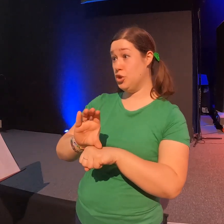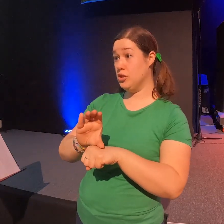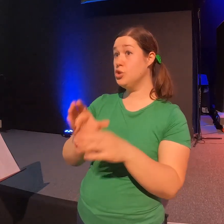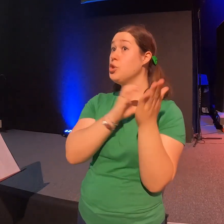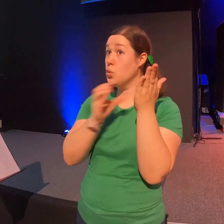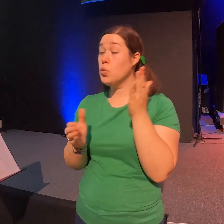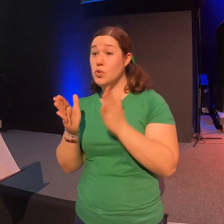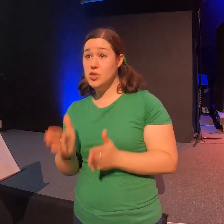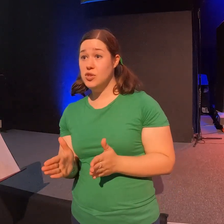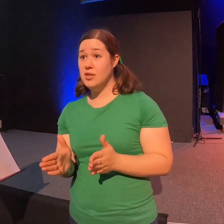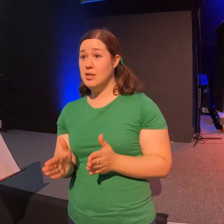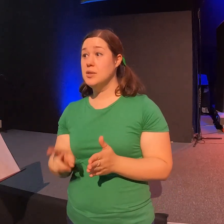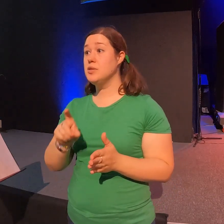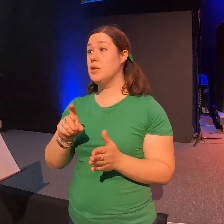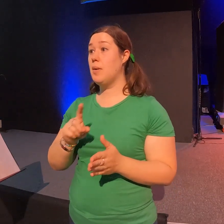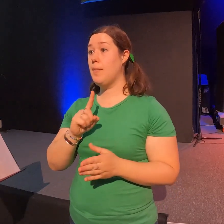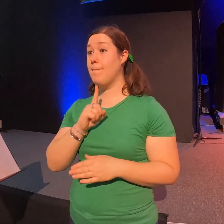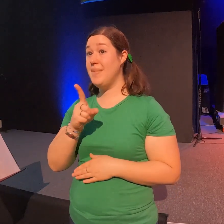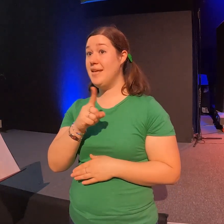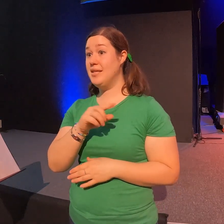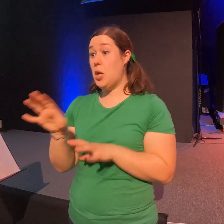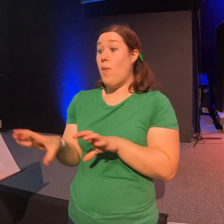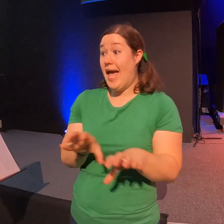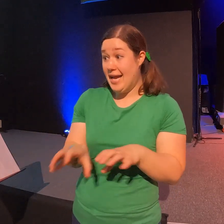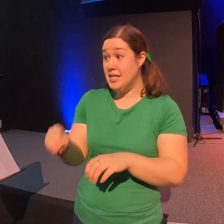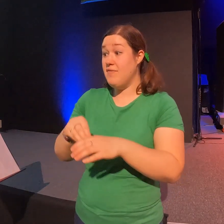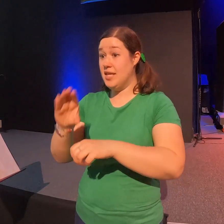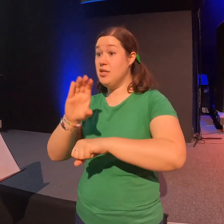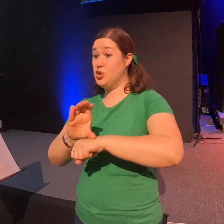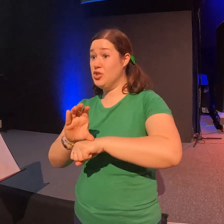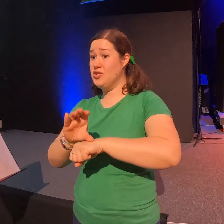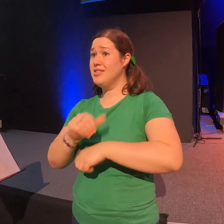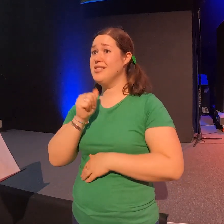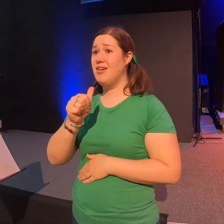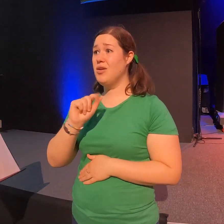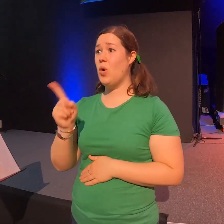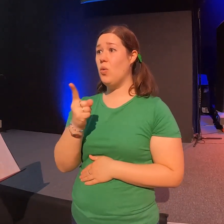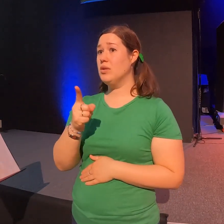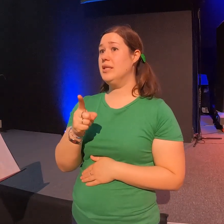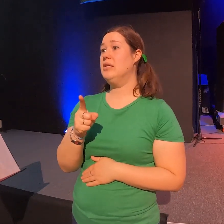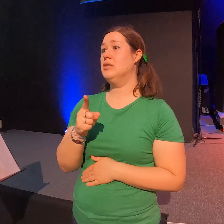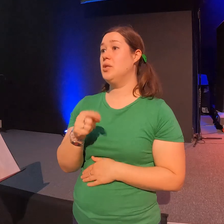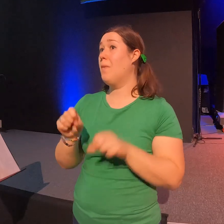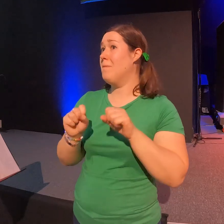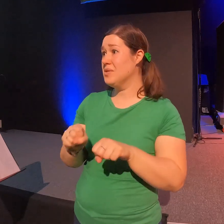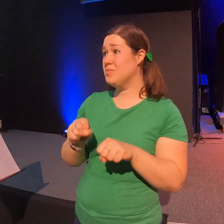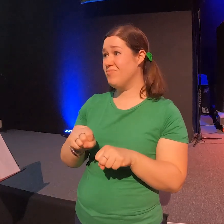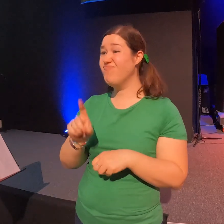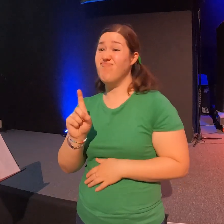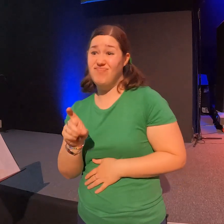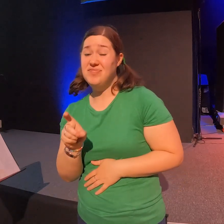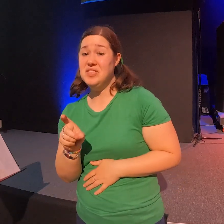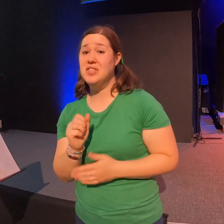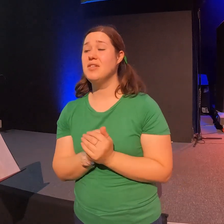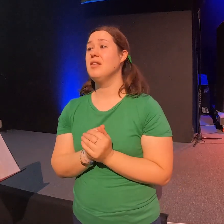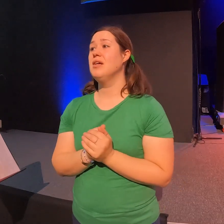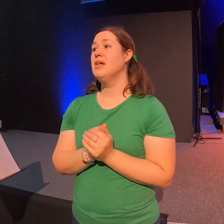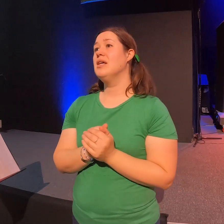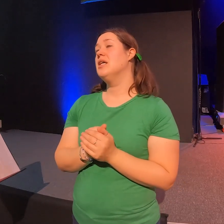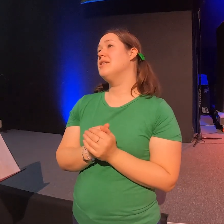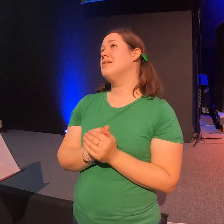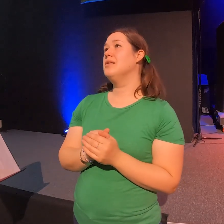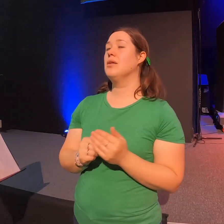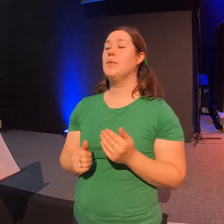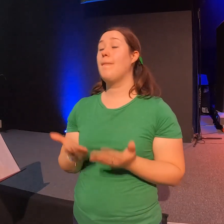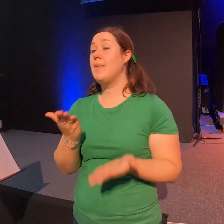people. It's not the popular thing to say, and it's usually more trendy to be casual about church